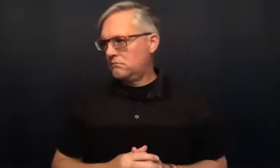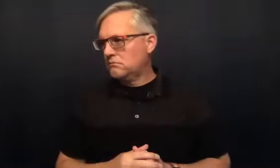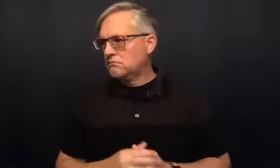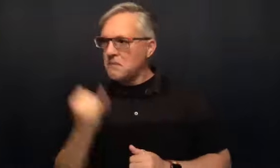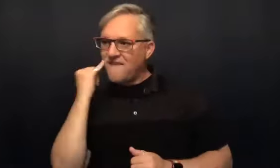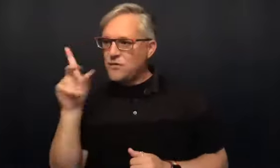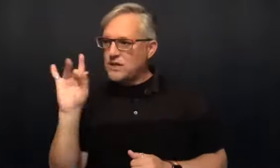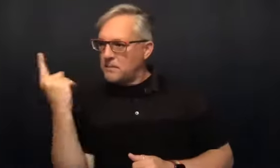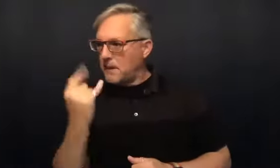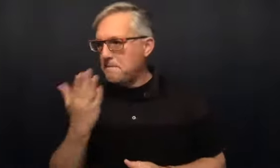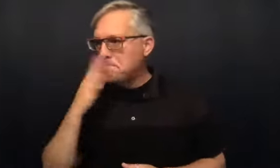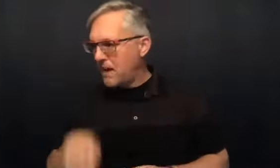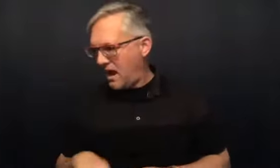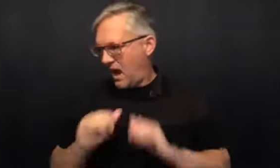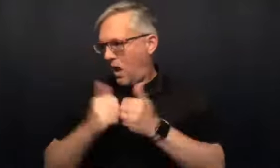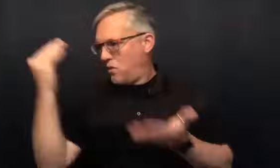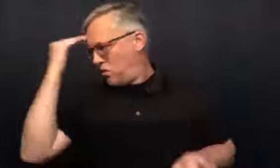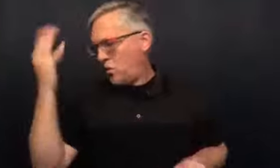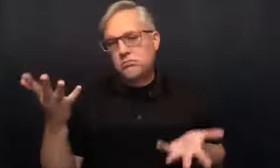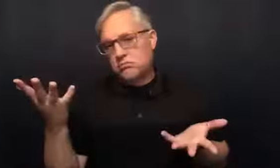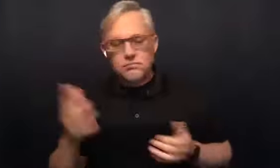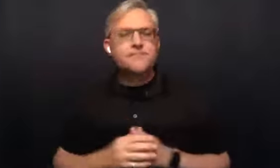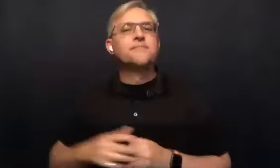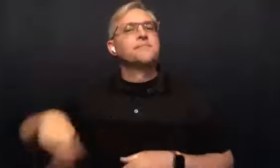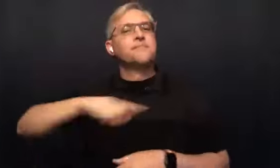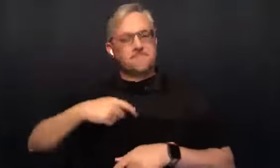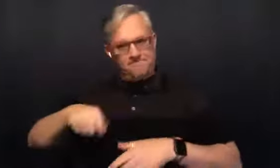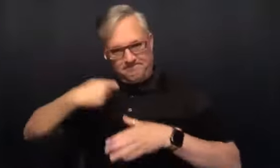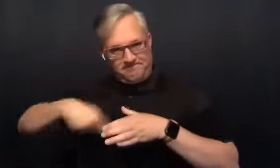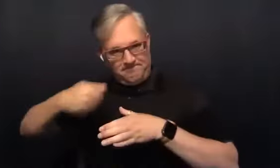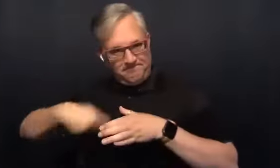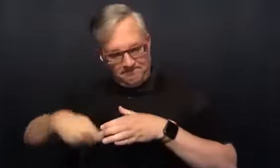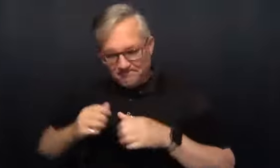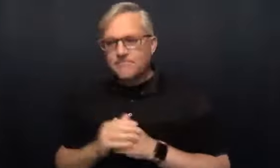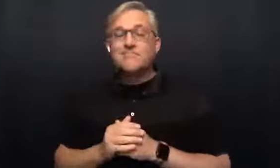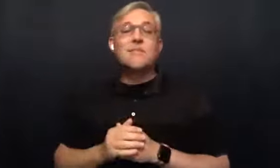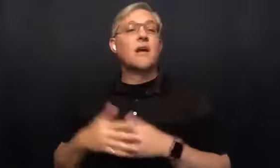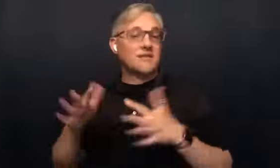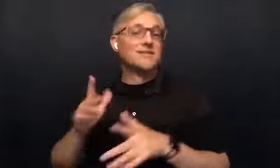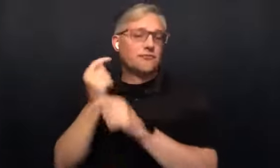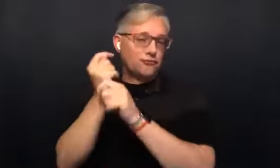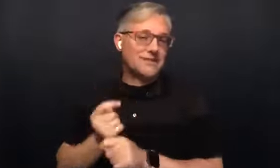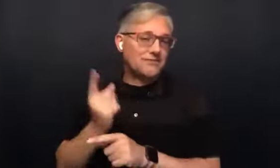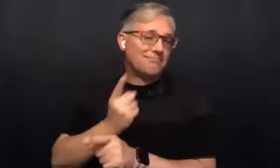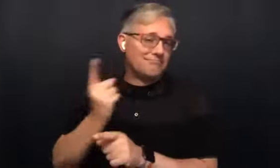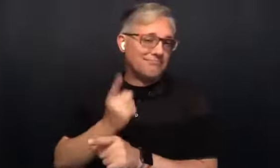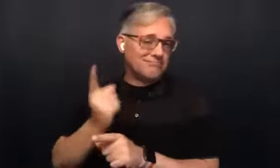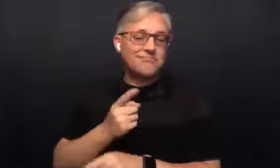So we ate dinner. It was a very traditional home. The girls cleaned up. Dad went and sat and finished watch TV. He would smoke